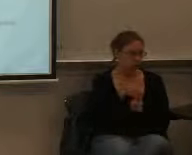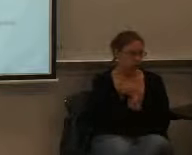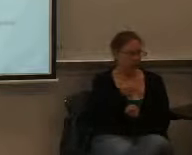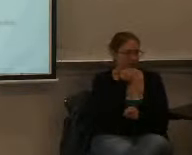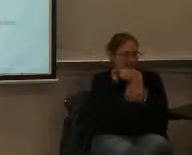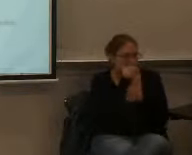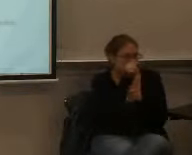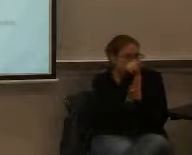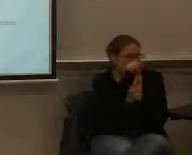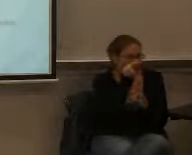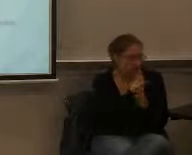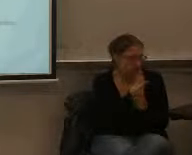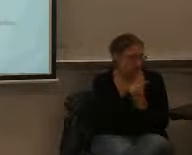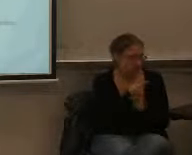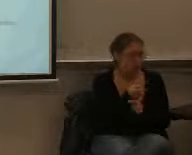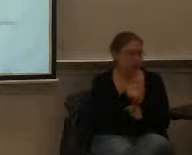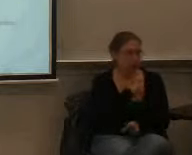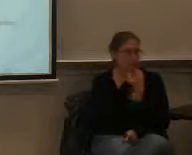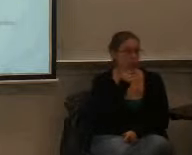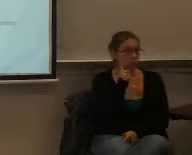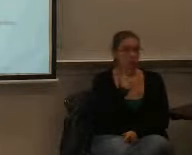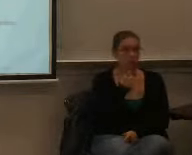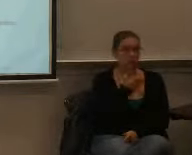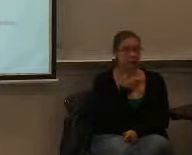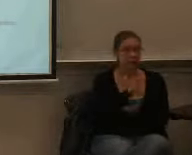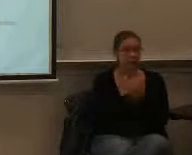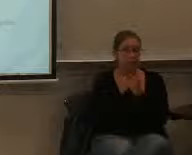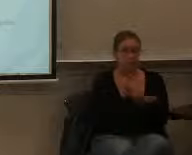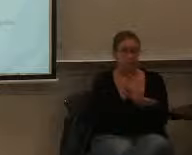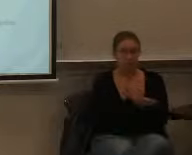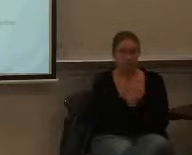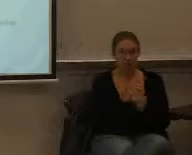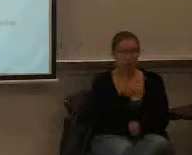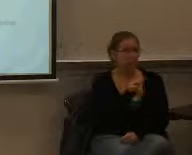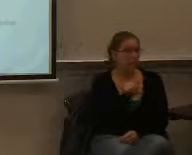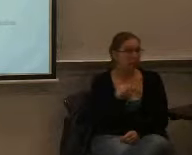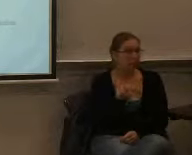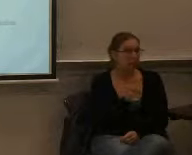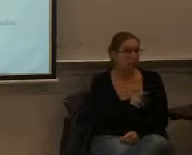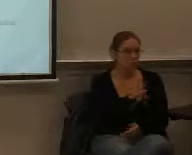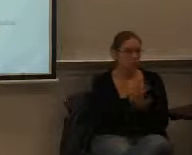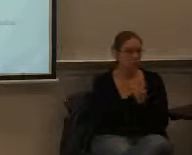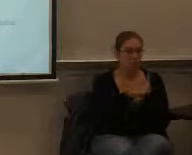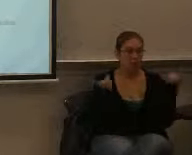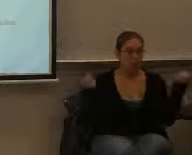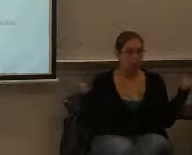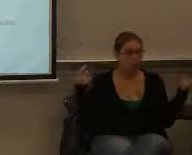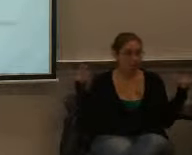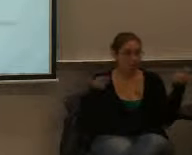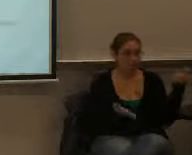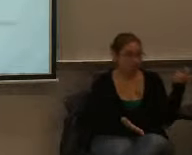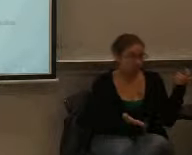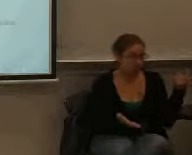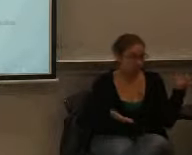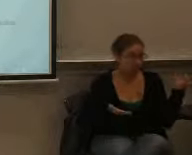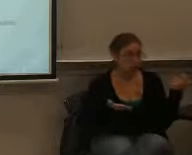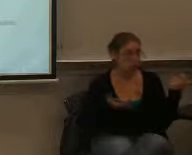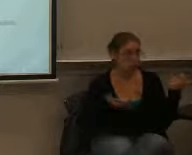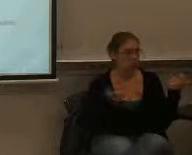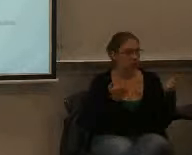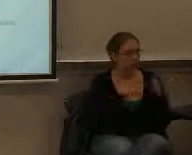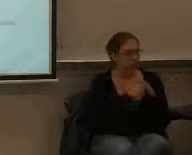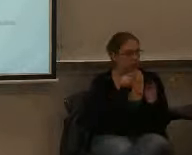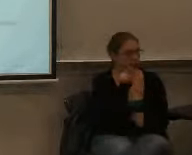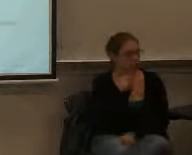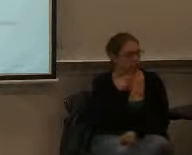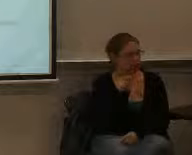smaller prey. And this is even true for ones that turn into, like bass, or that turn into large piscivores.